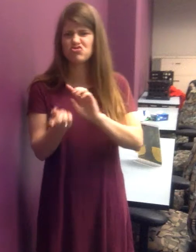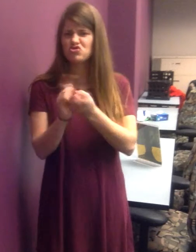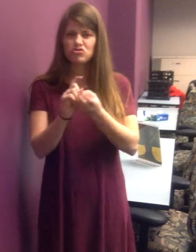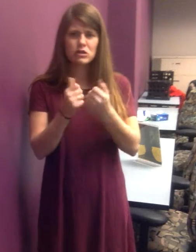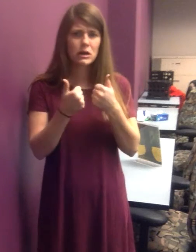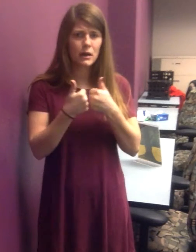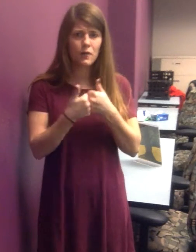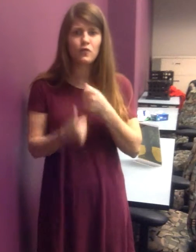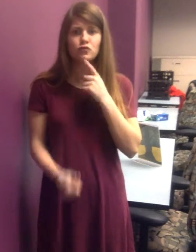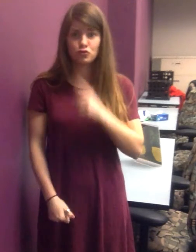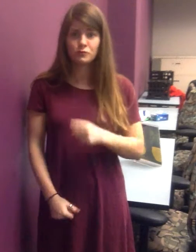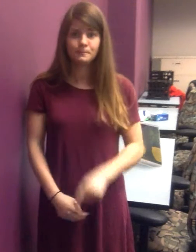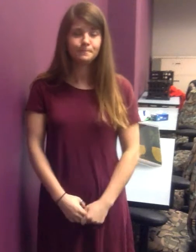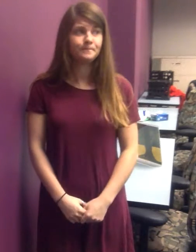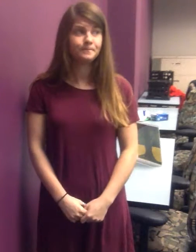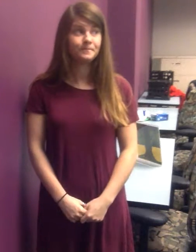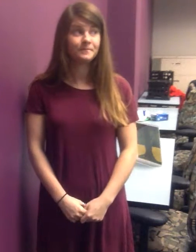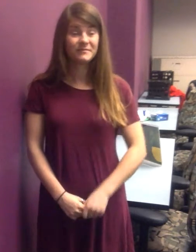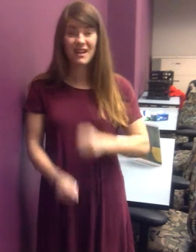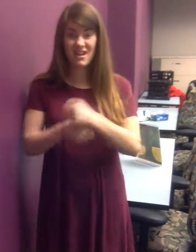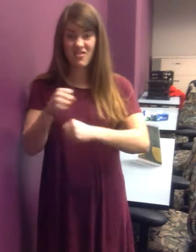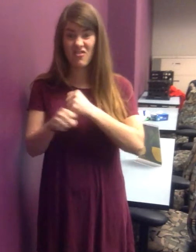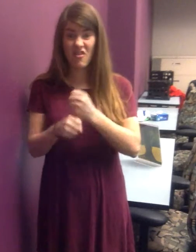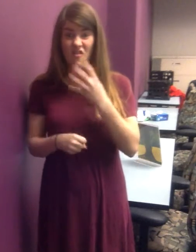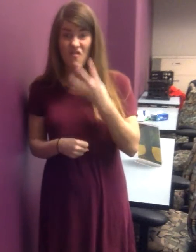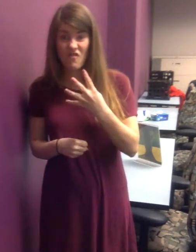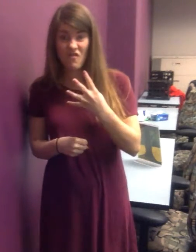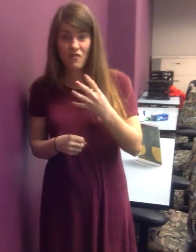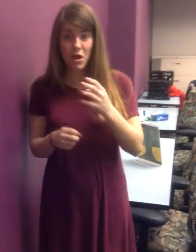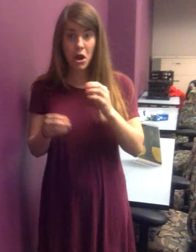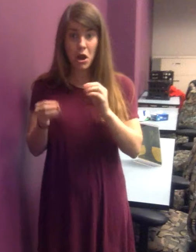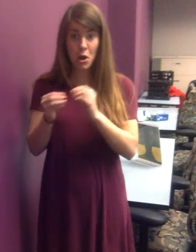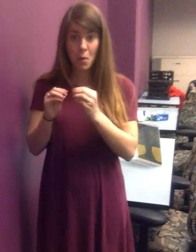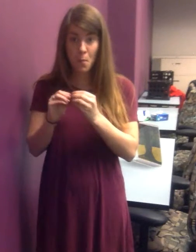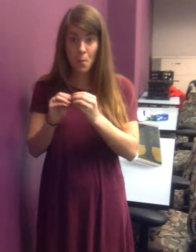just 4 years, the number of Americans who agree global warming is man-made has dropped to about half.